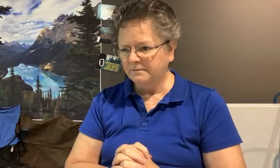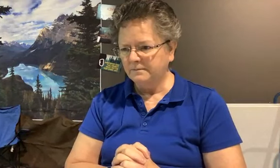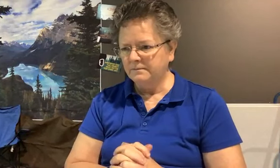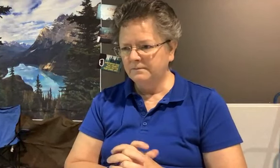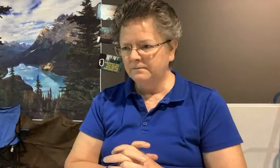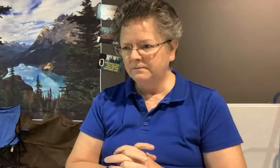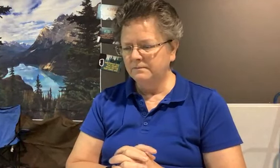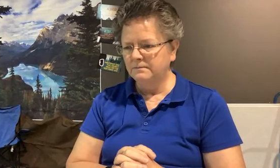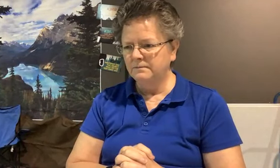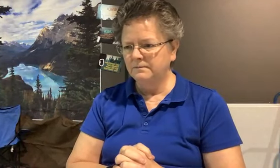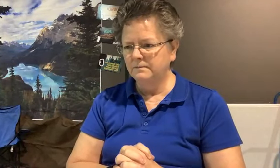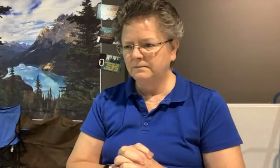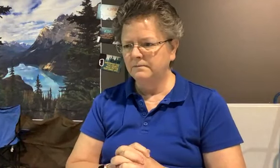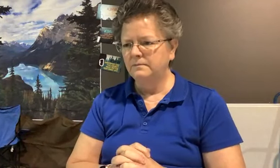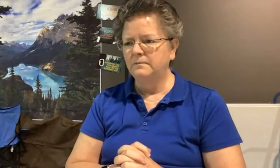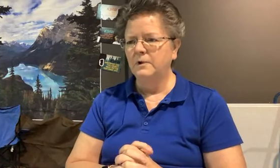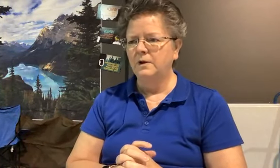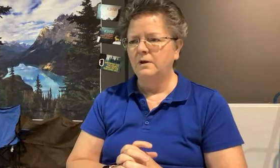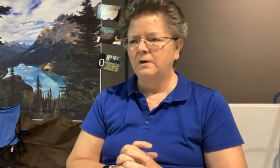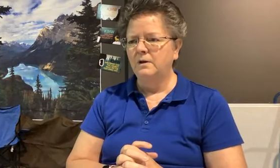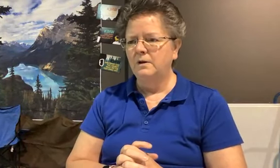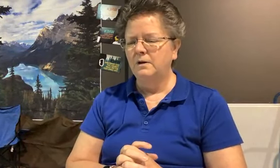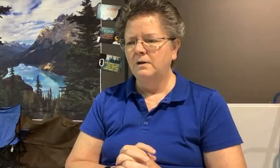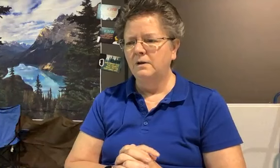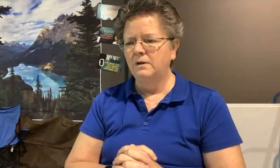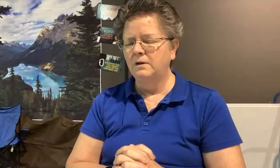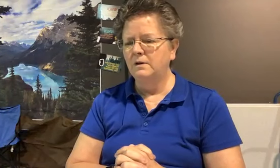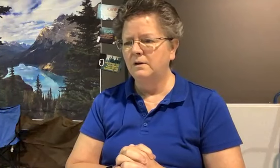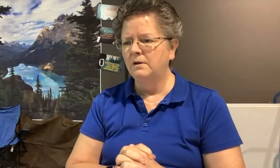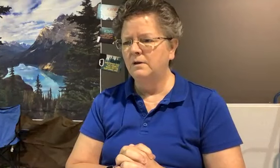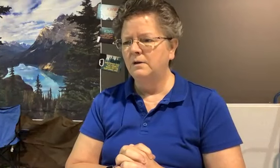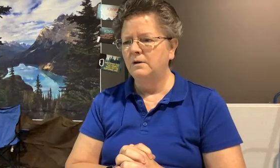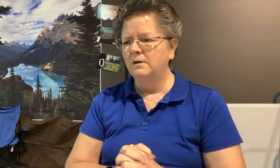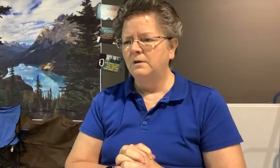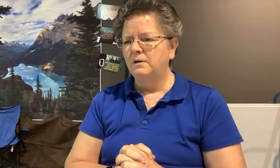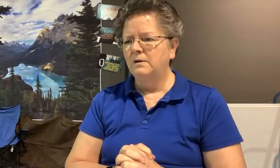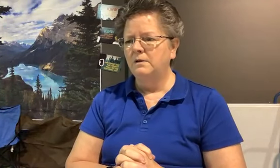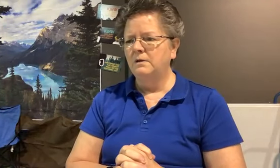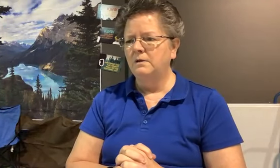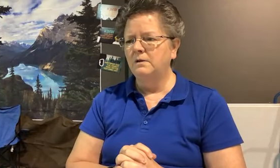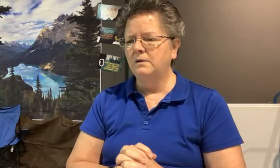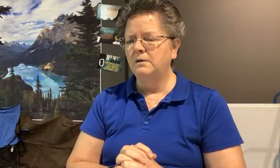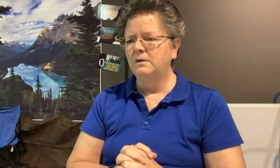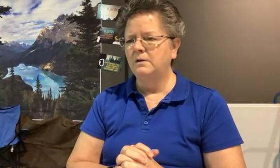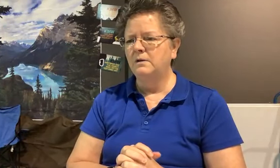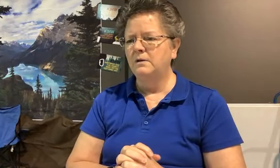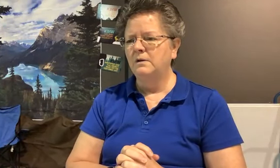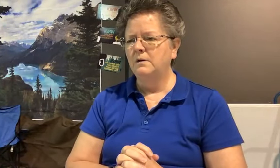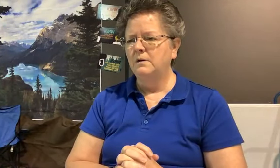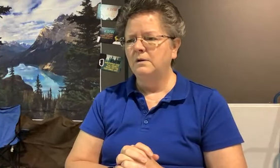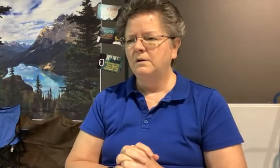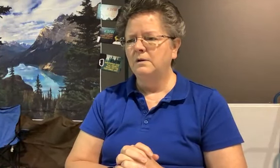I had just written down that divine wrath leads to the availability of divine mercy and